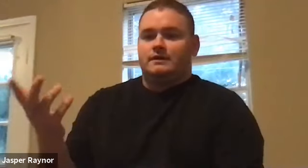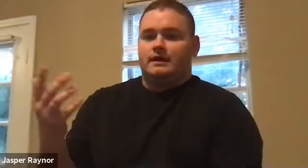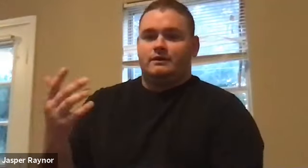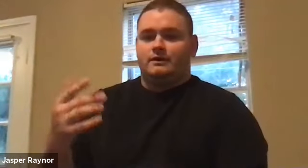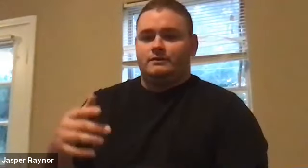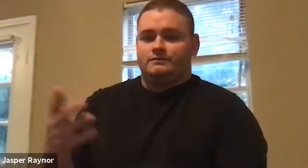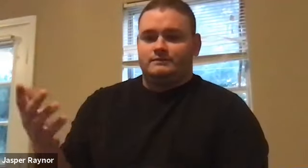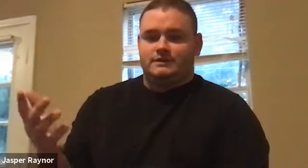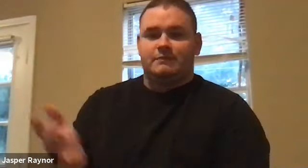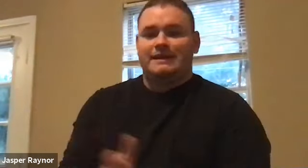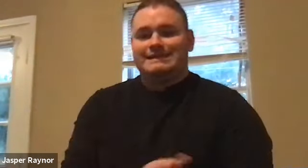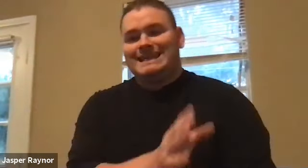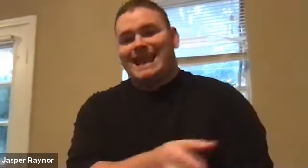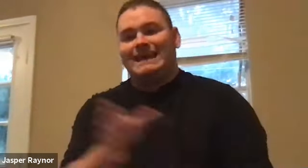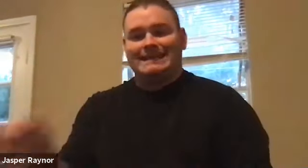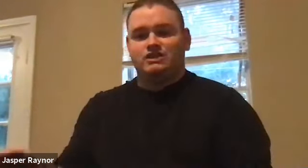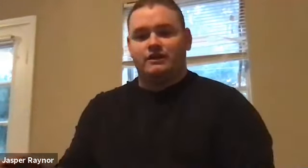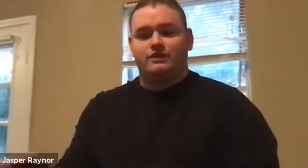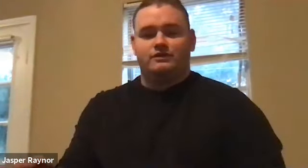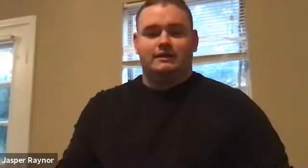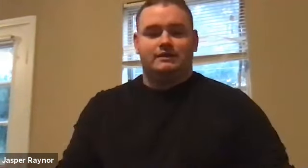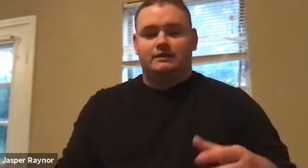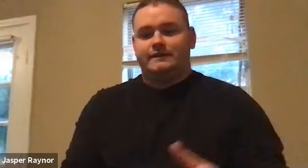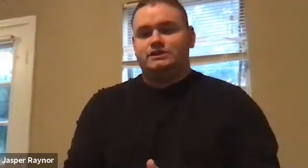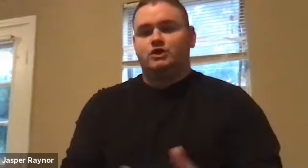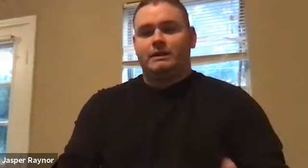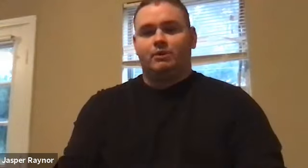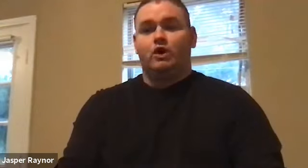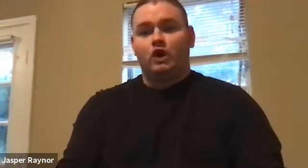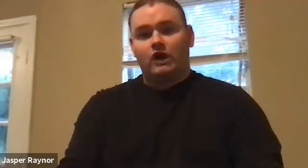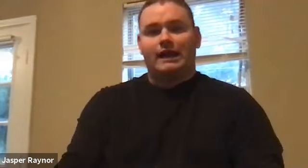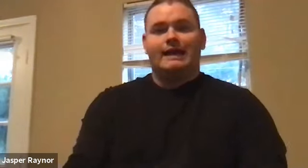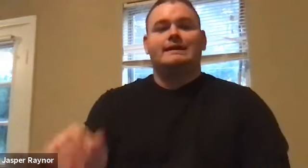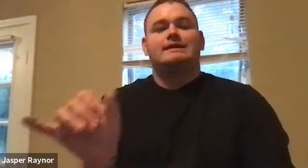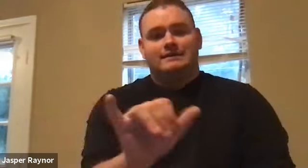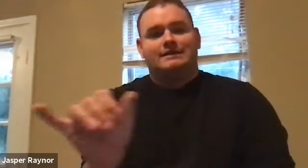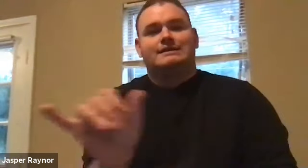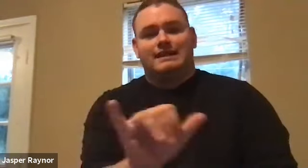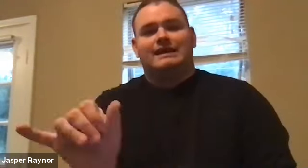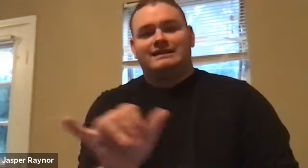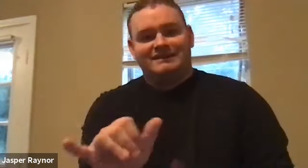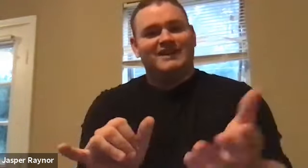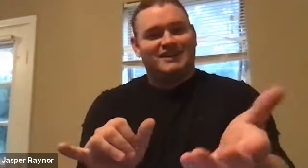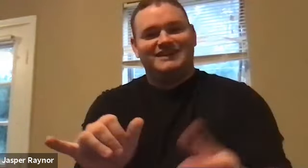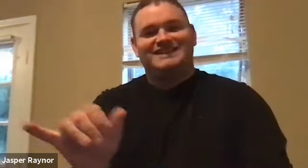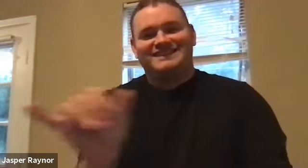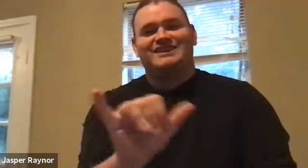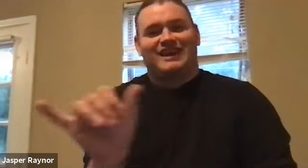I don't know, something is like each other, like these two people look alike, it's alike. Very good, look